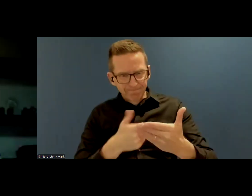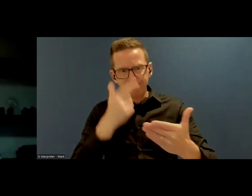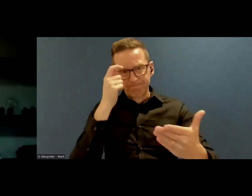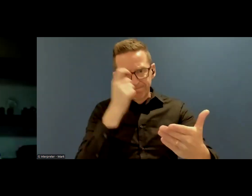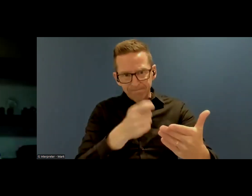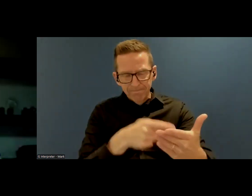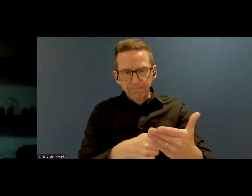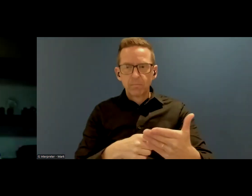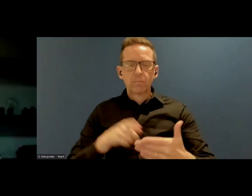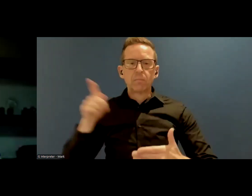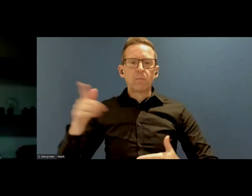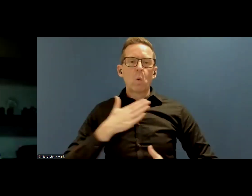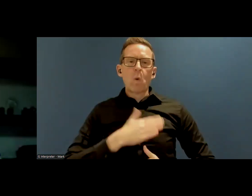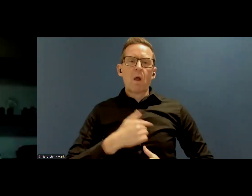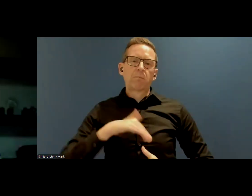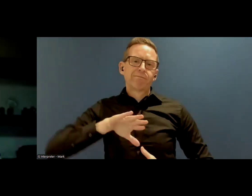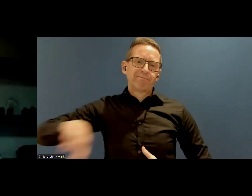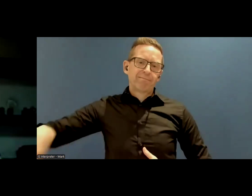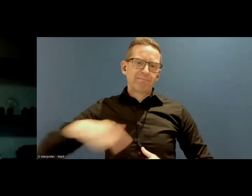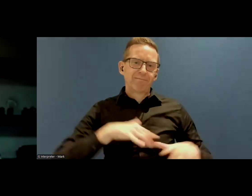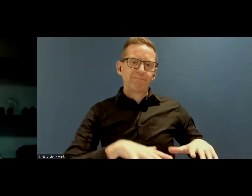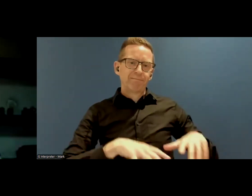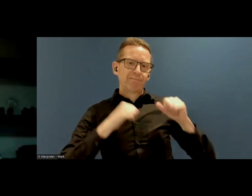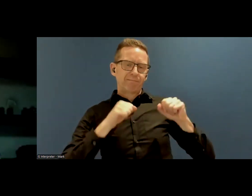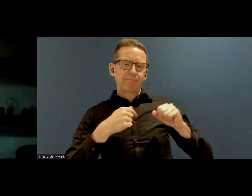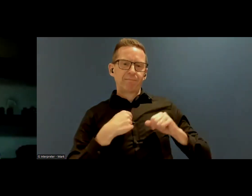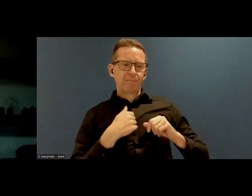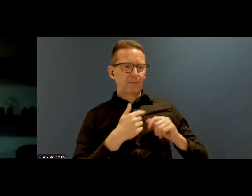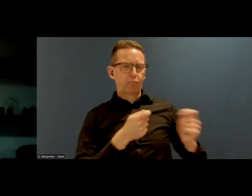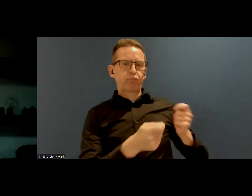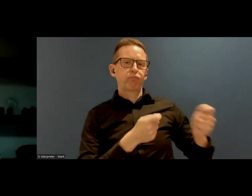their control, under the medical and charity models.